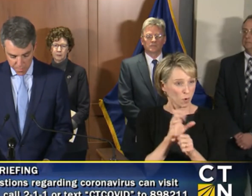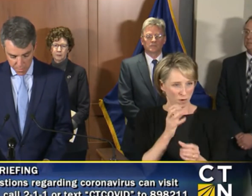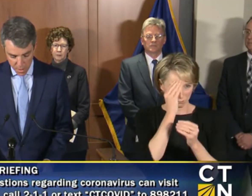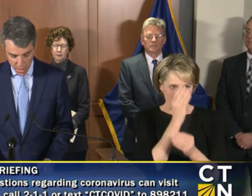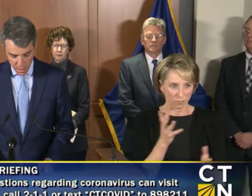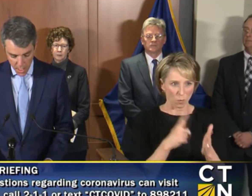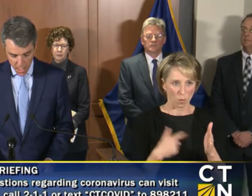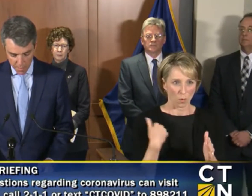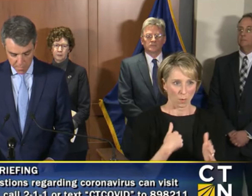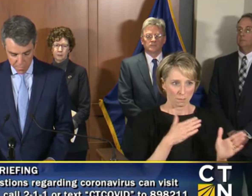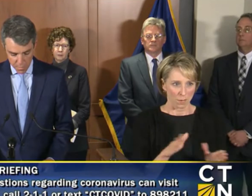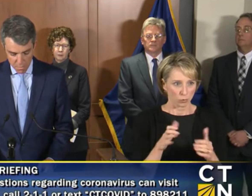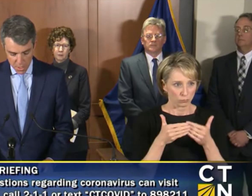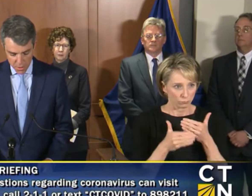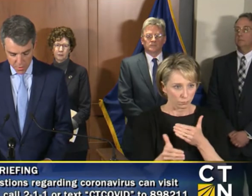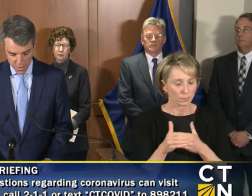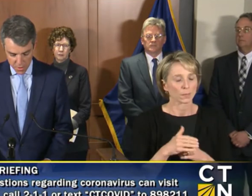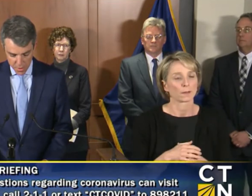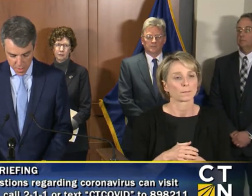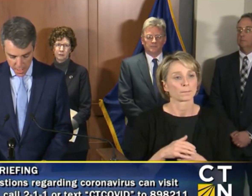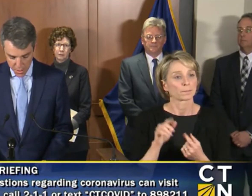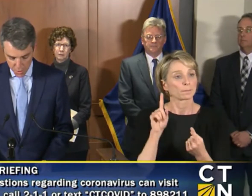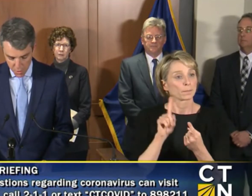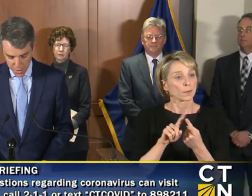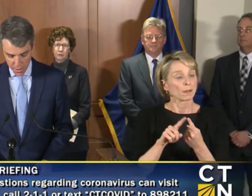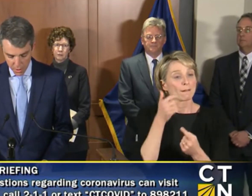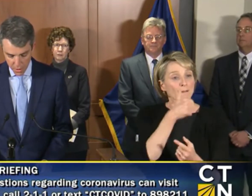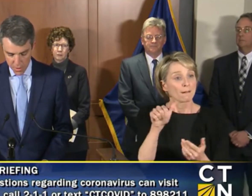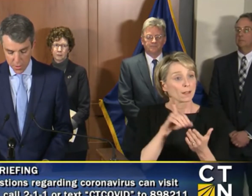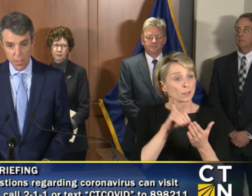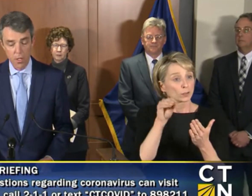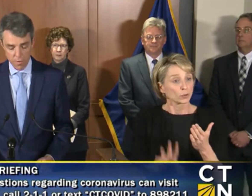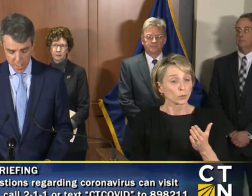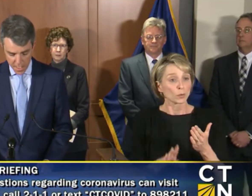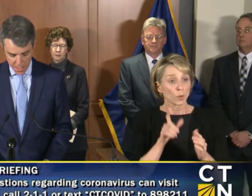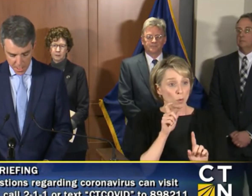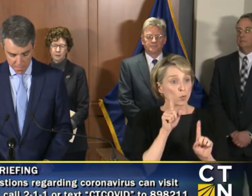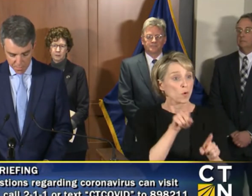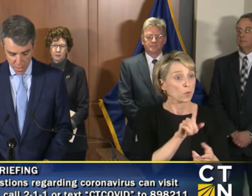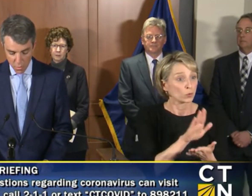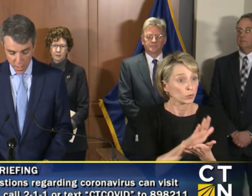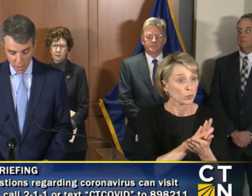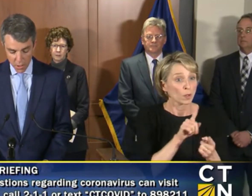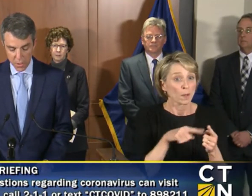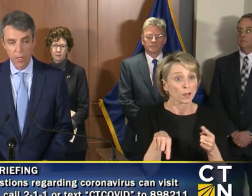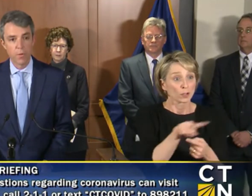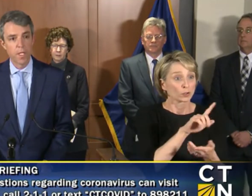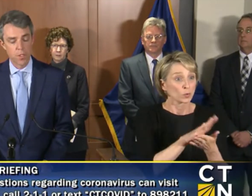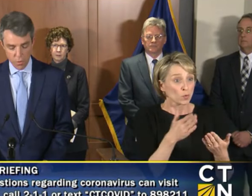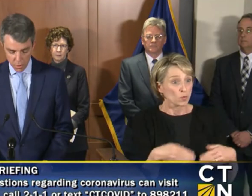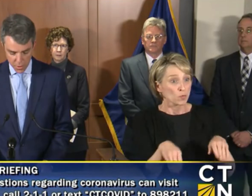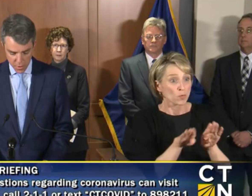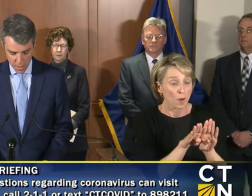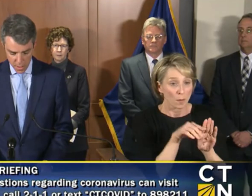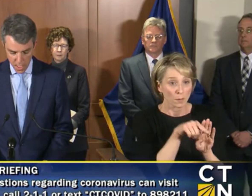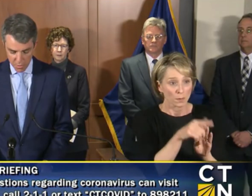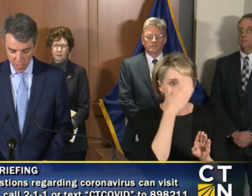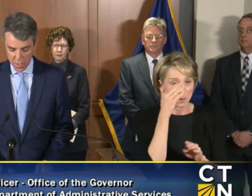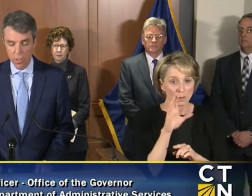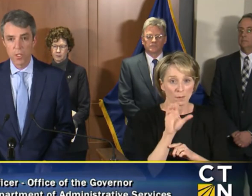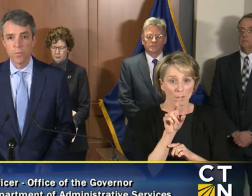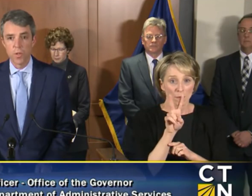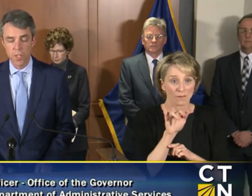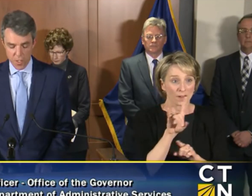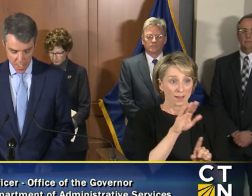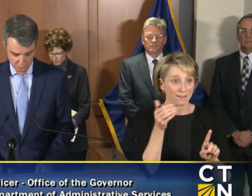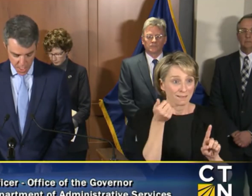First, meals for students attending schools that are closed due to COVID-19. We all know that schools provide